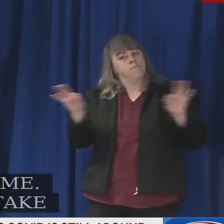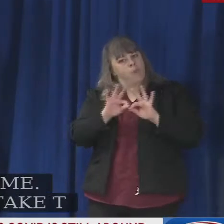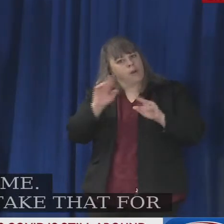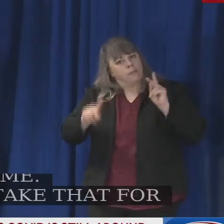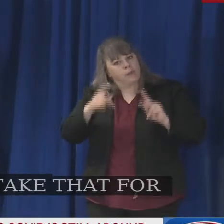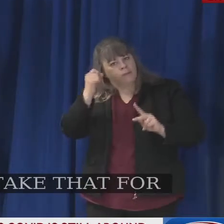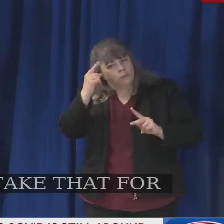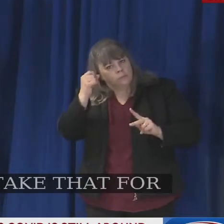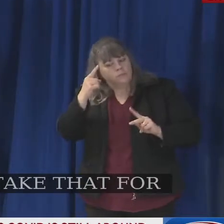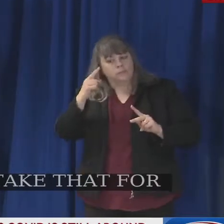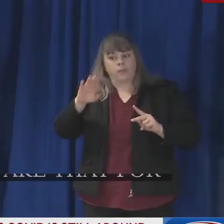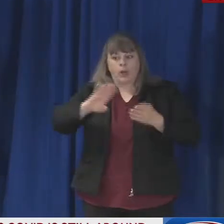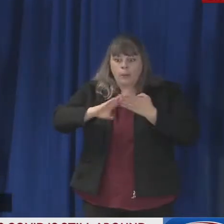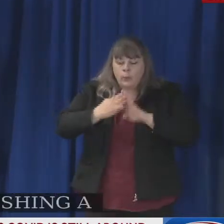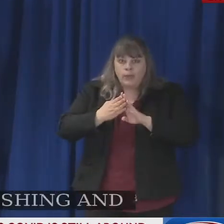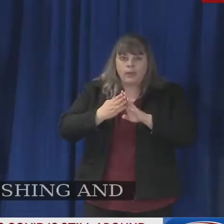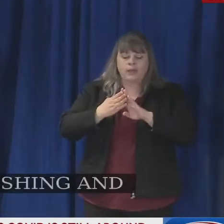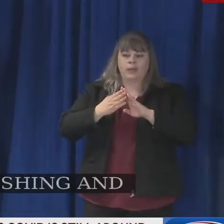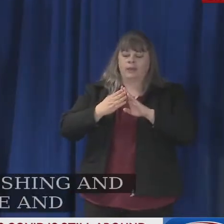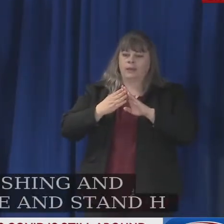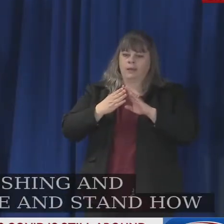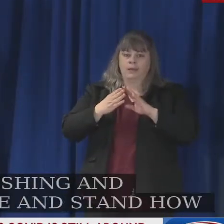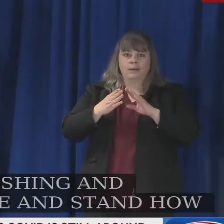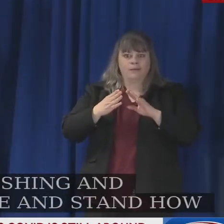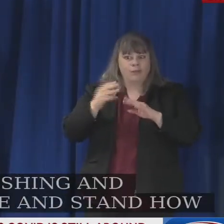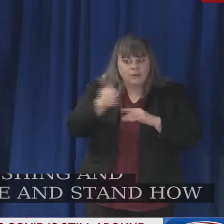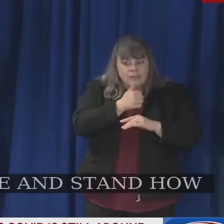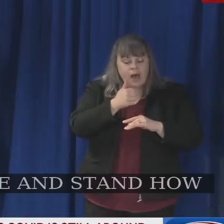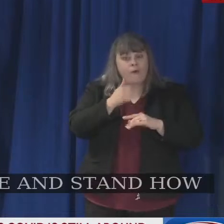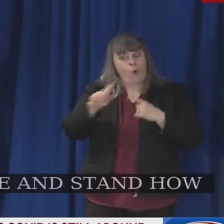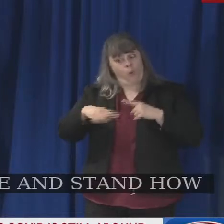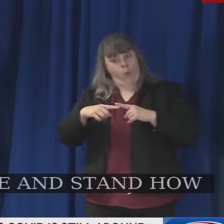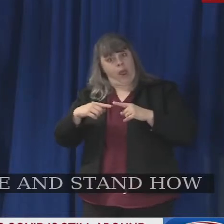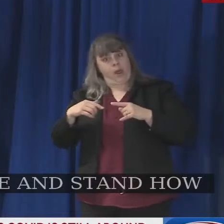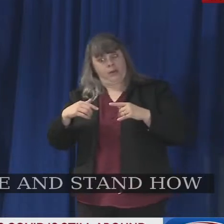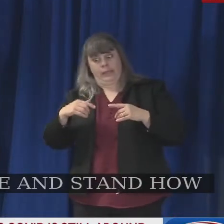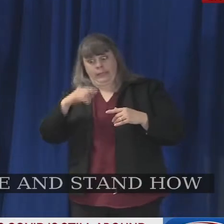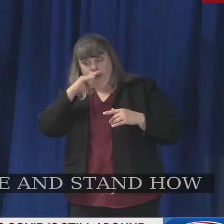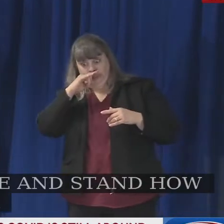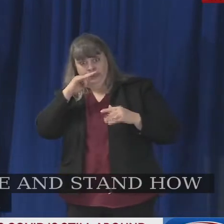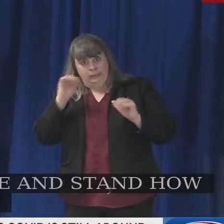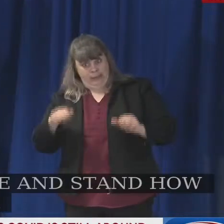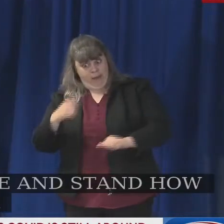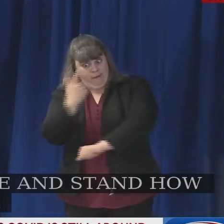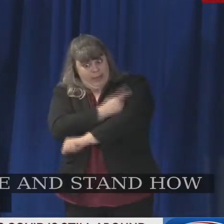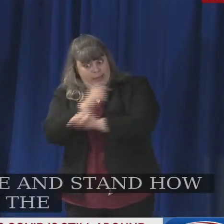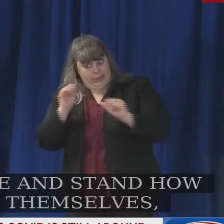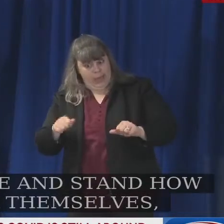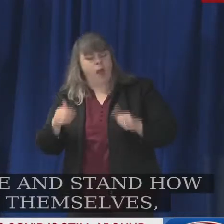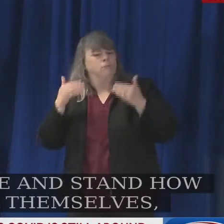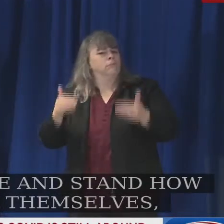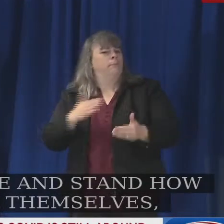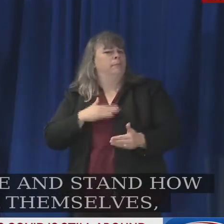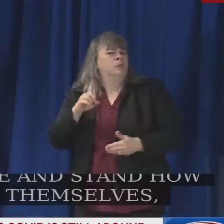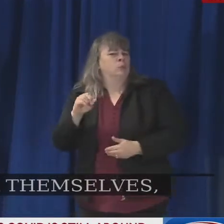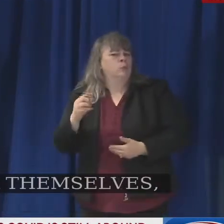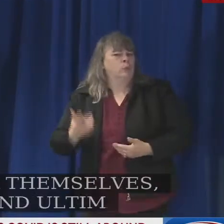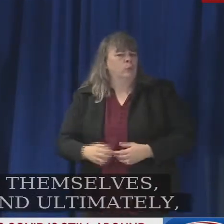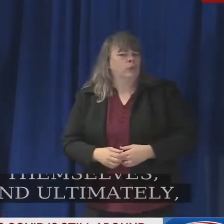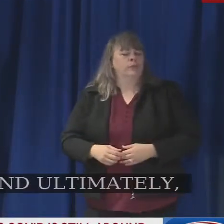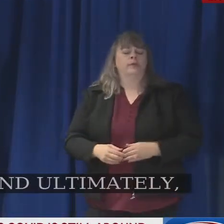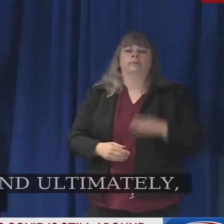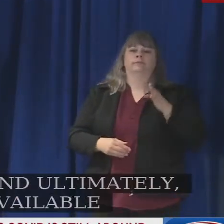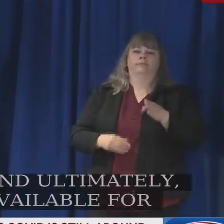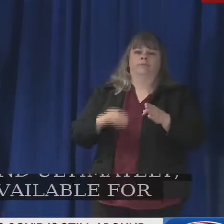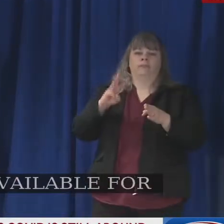for themselves, their community, and ultimately when it becomes available for children to get their children vaccinated as well. Governor, we're hearing more talk nationally